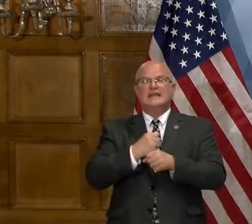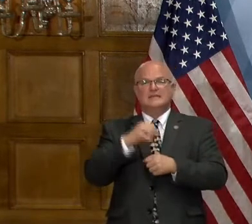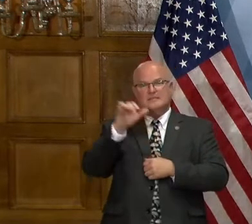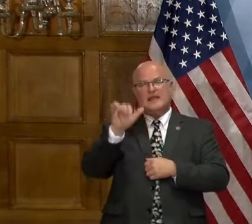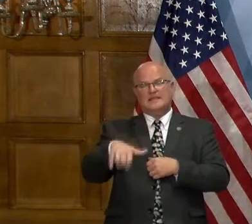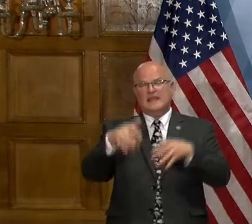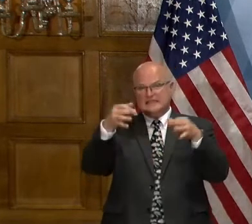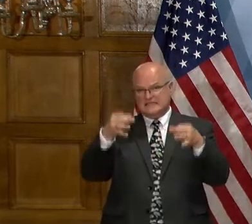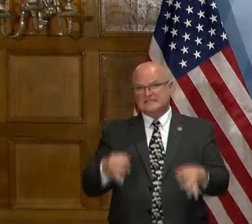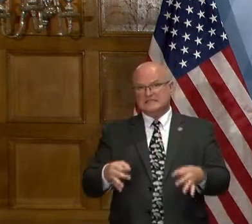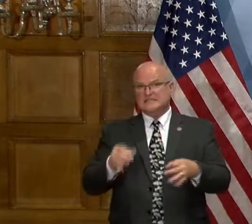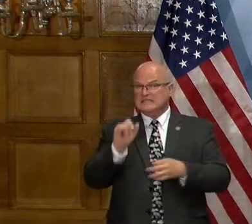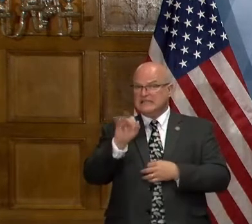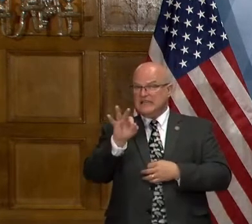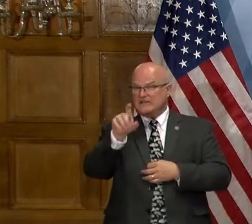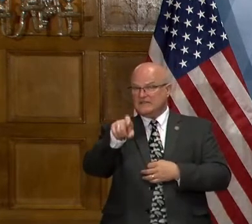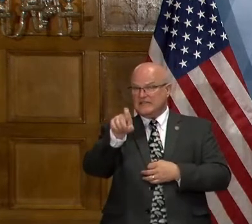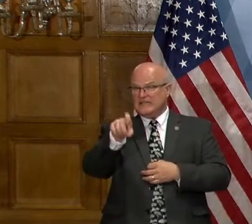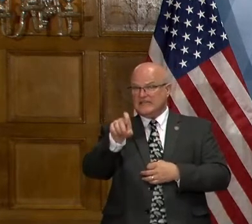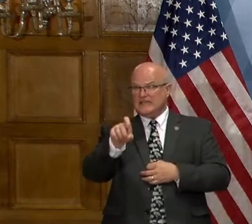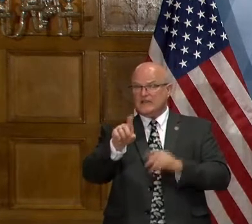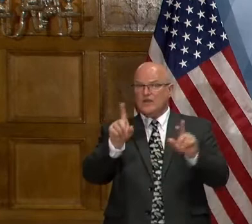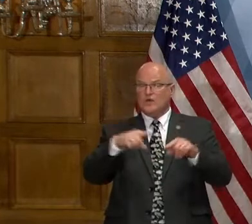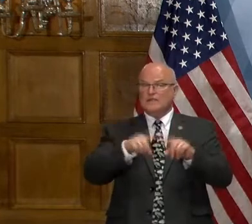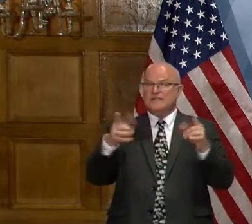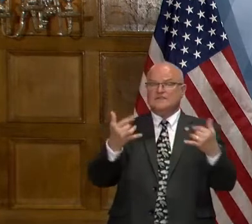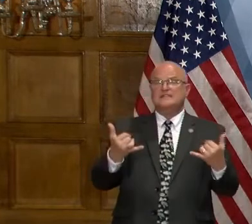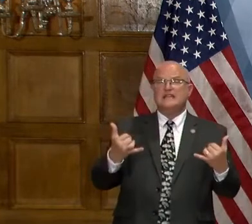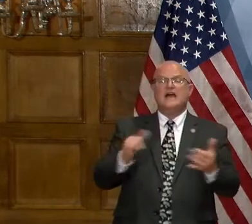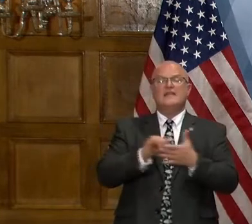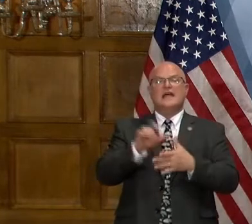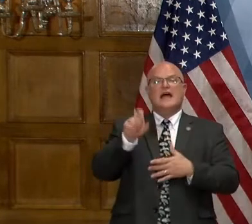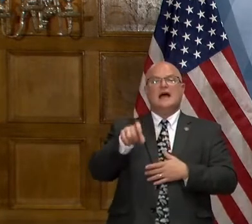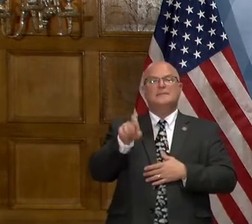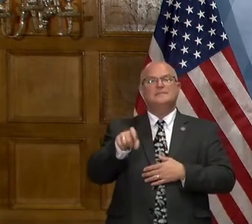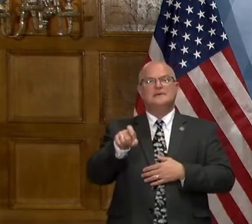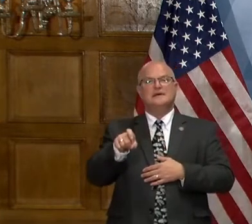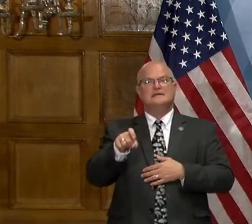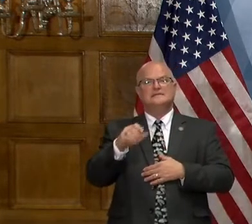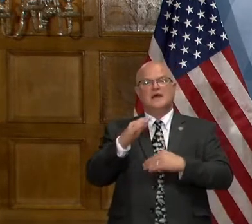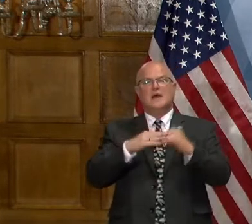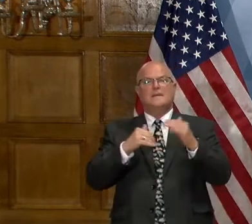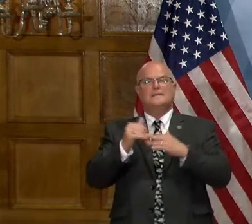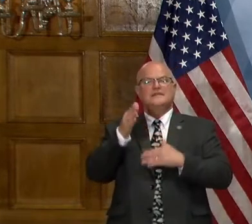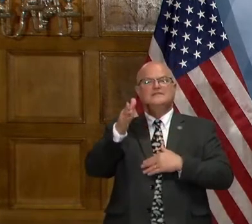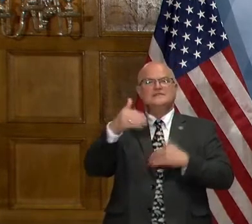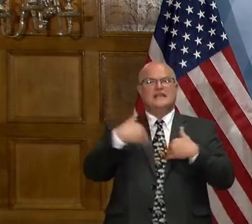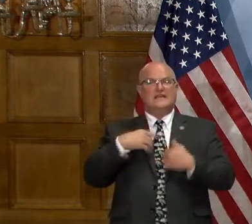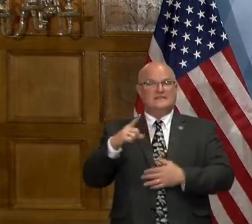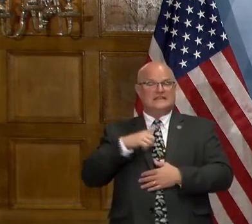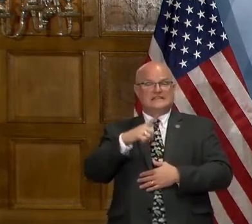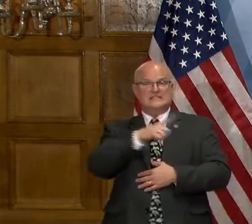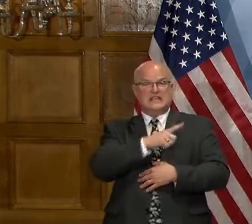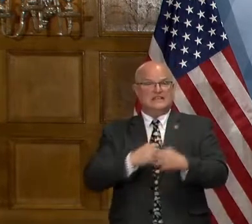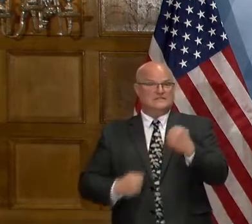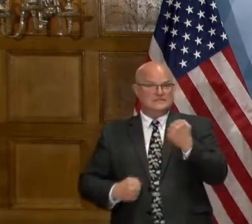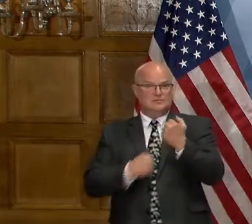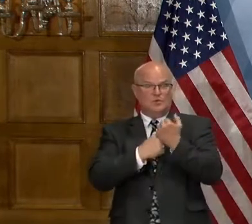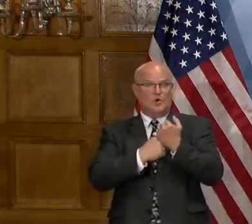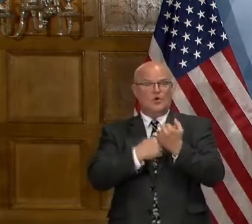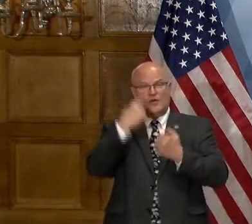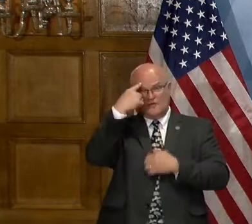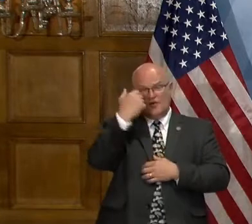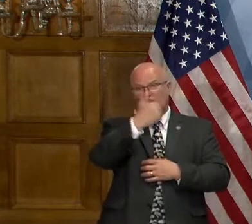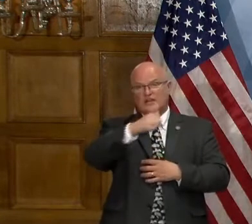those decisions if needed. The only difference is that I have to build and eventually have legislative support